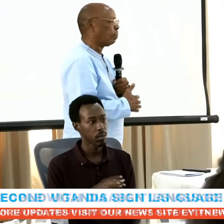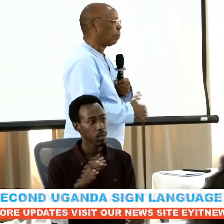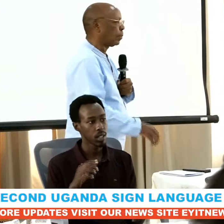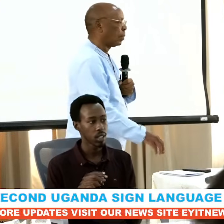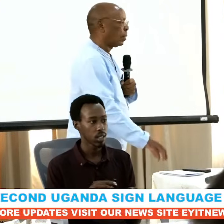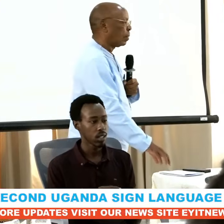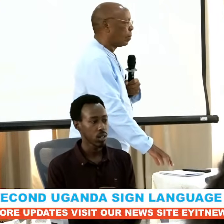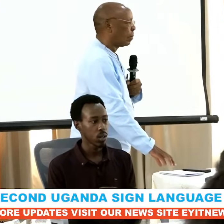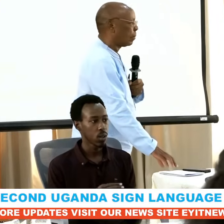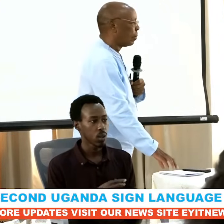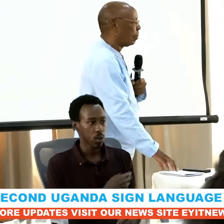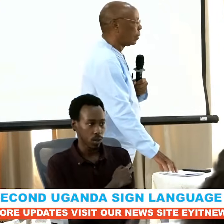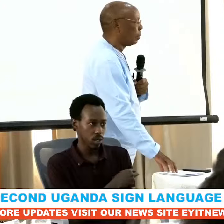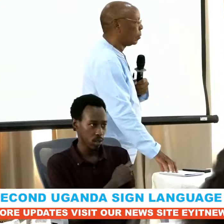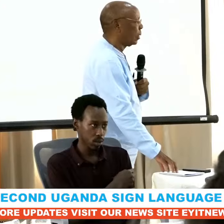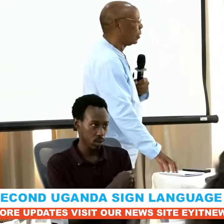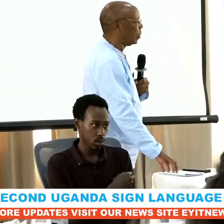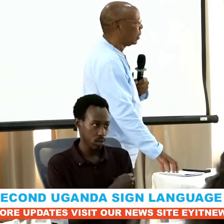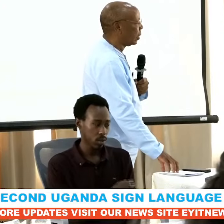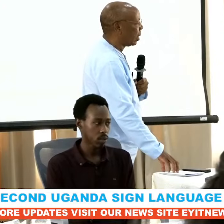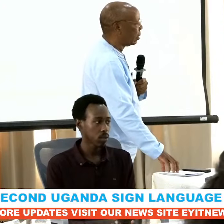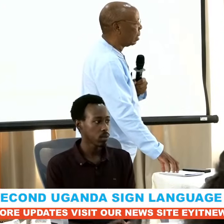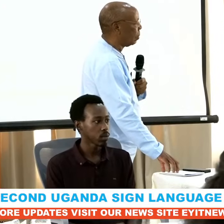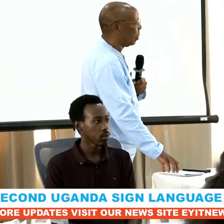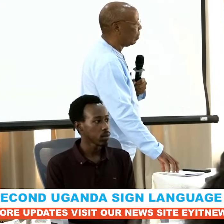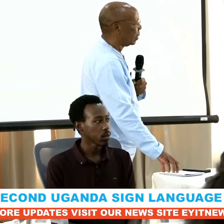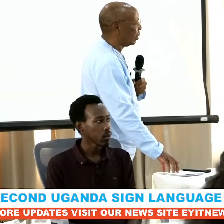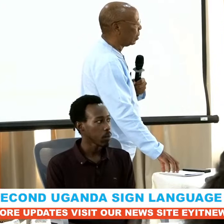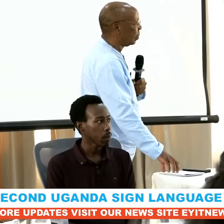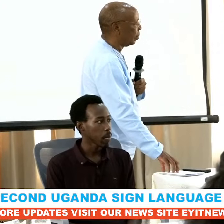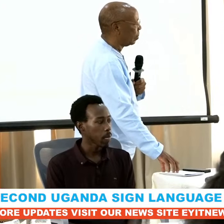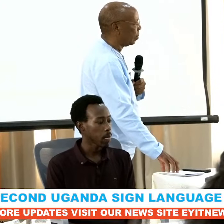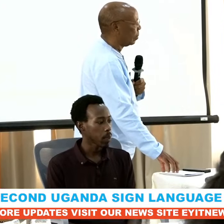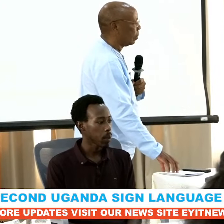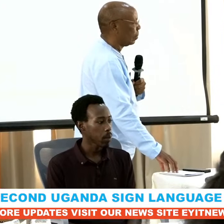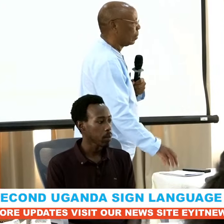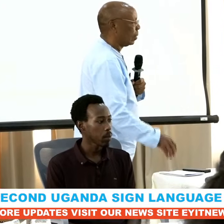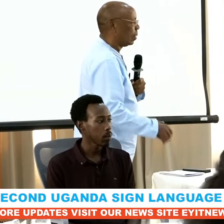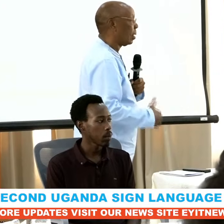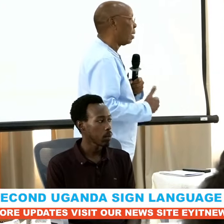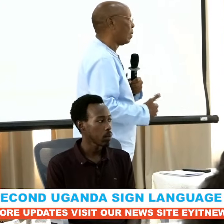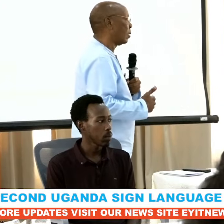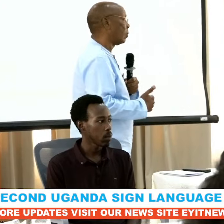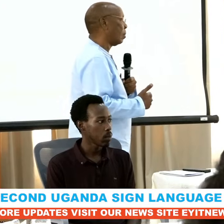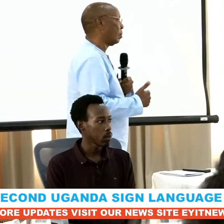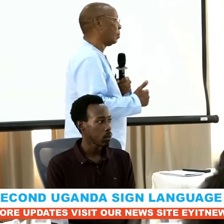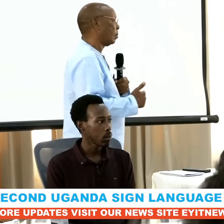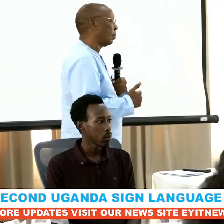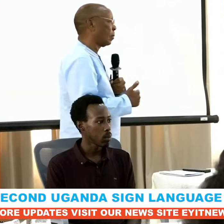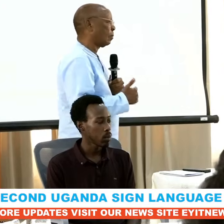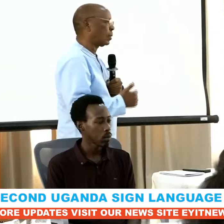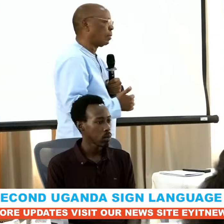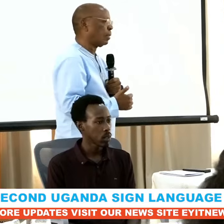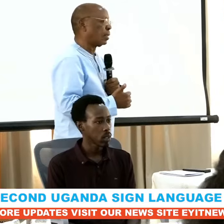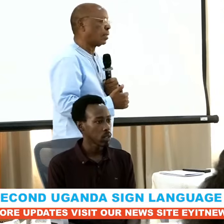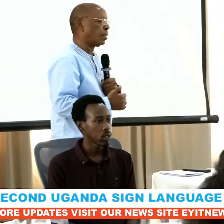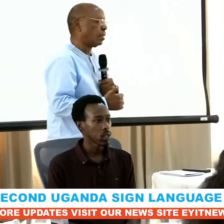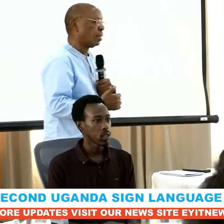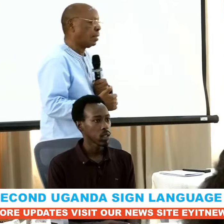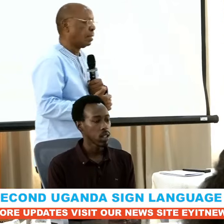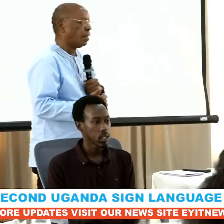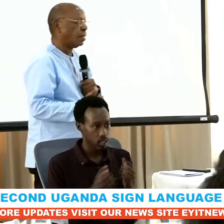mainly from the special needs unit at Chambago University. They have a curriculum for